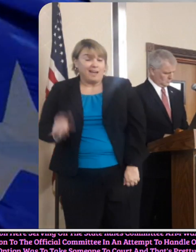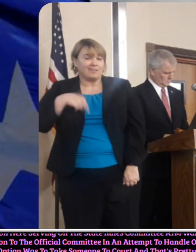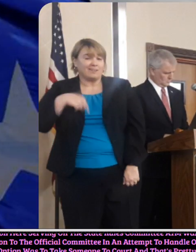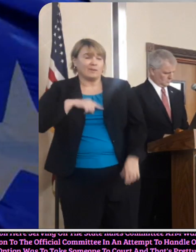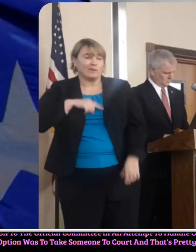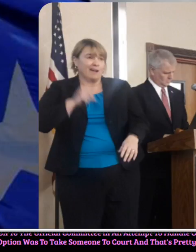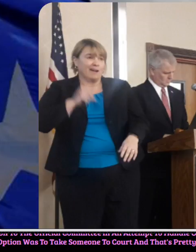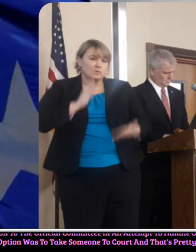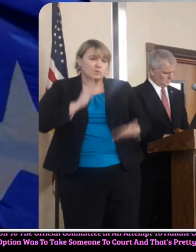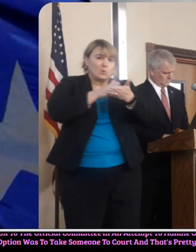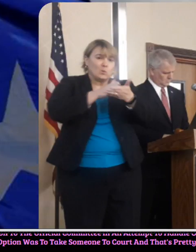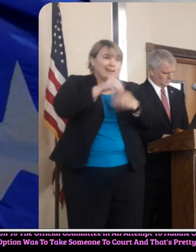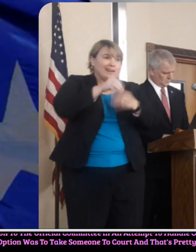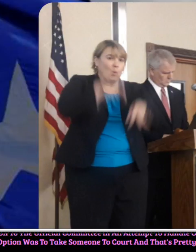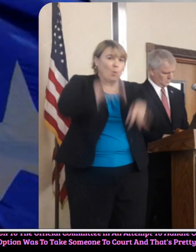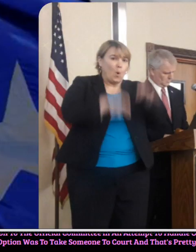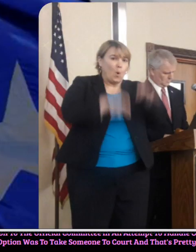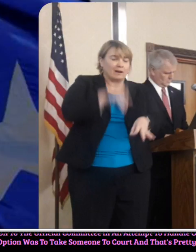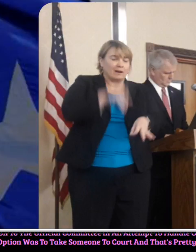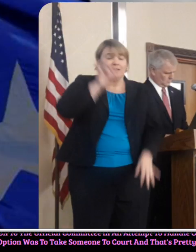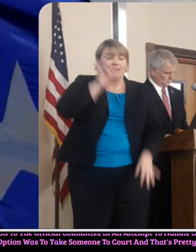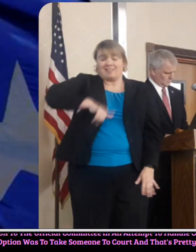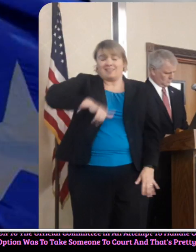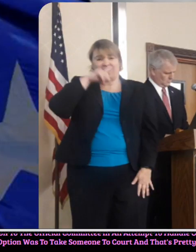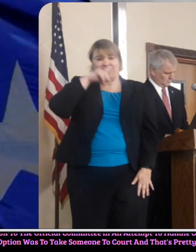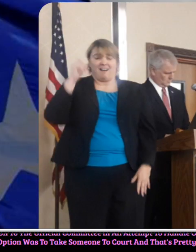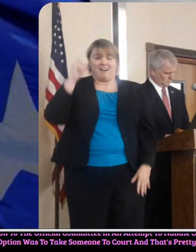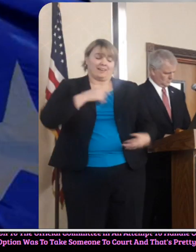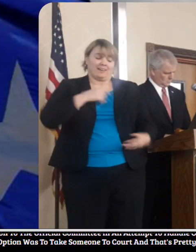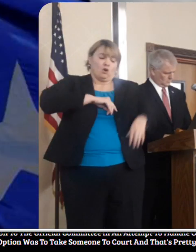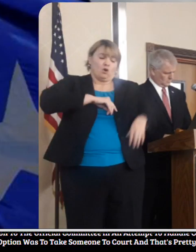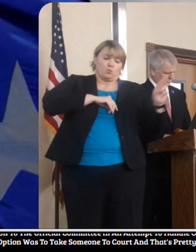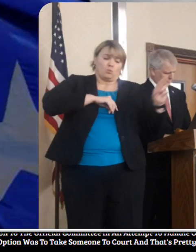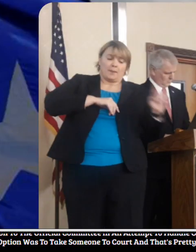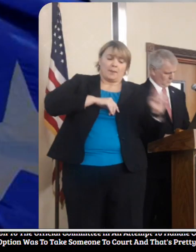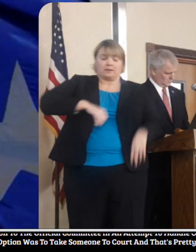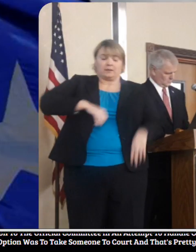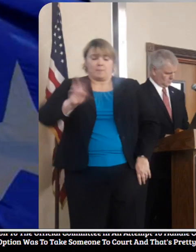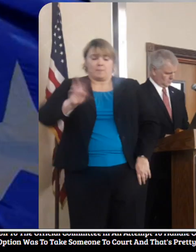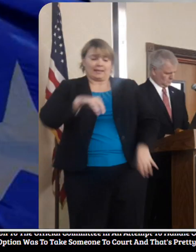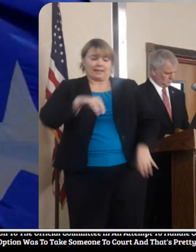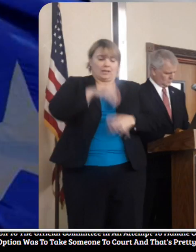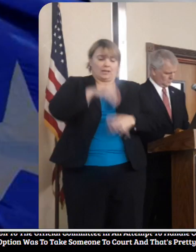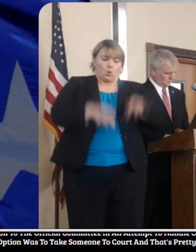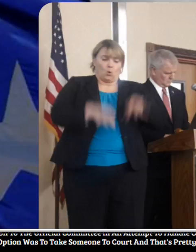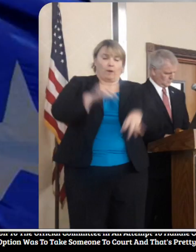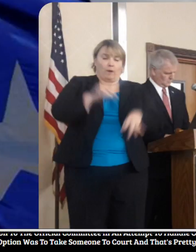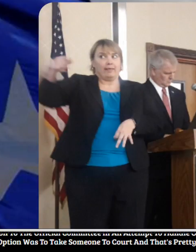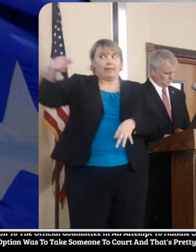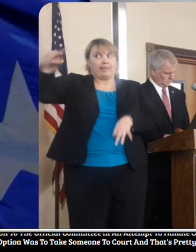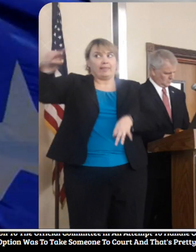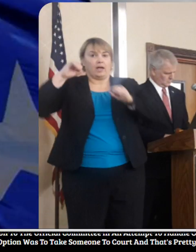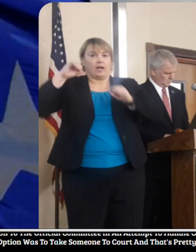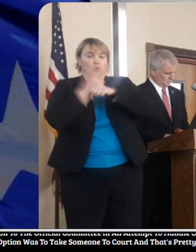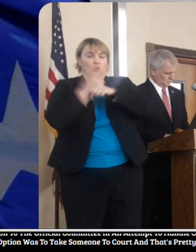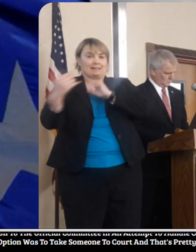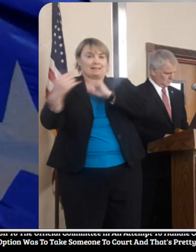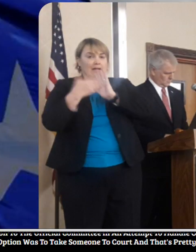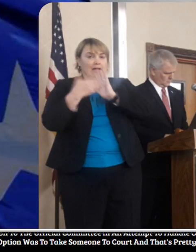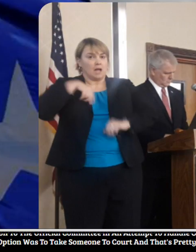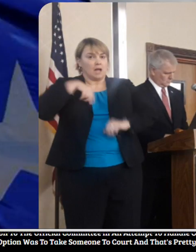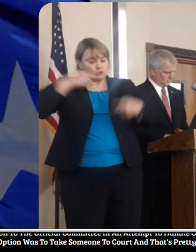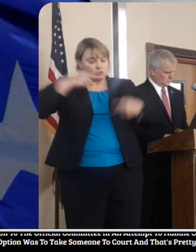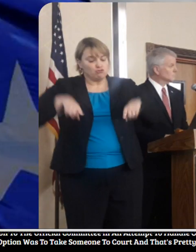court. And it can get used against us at election time. It's best that we handle such it's best that